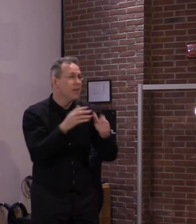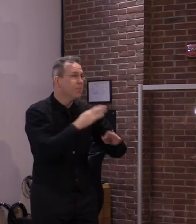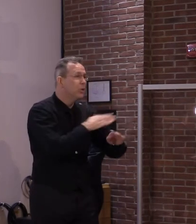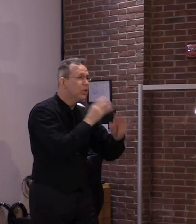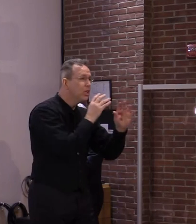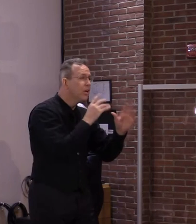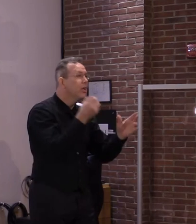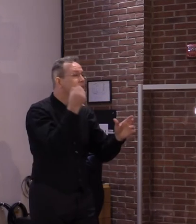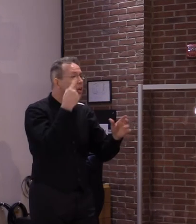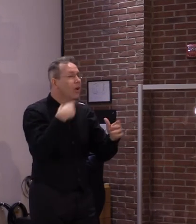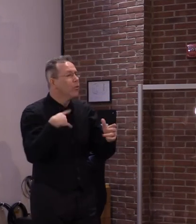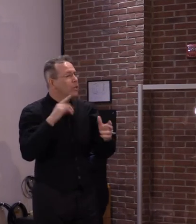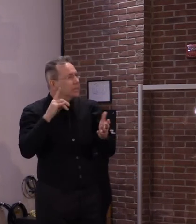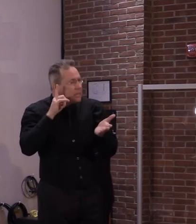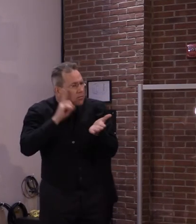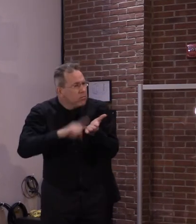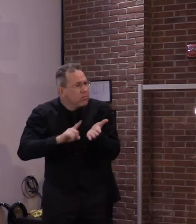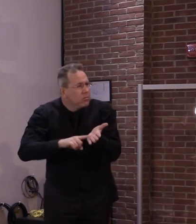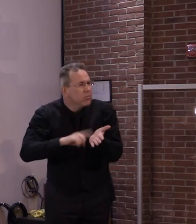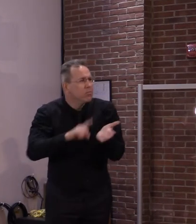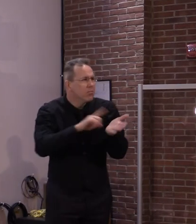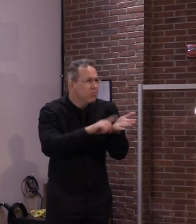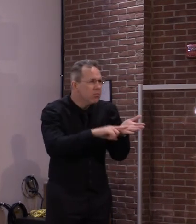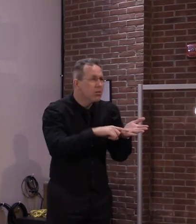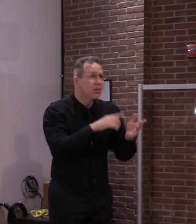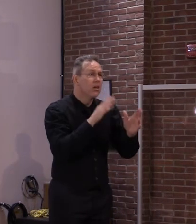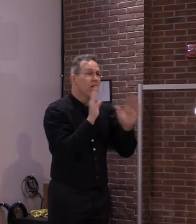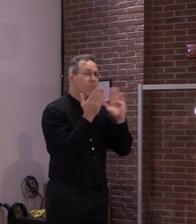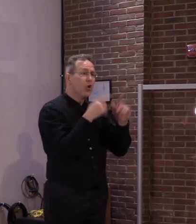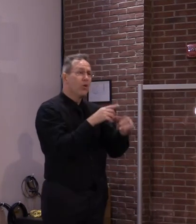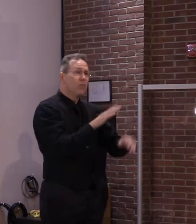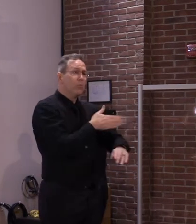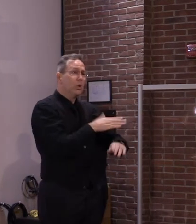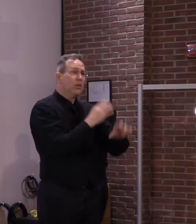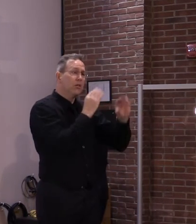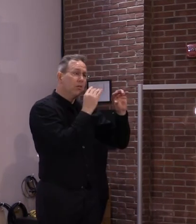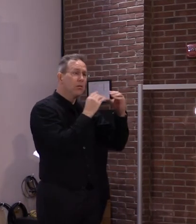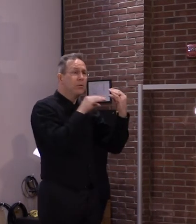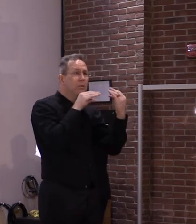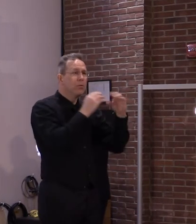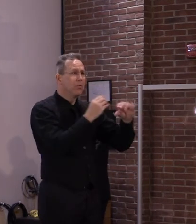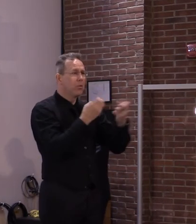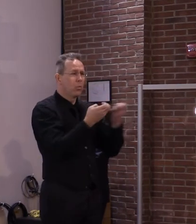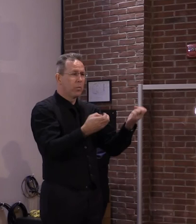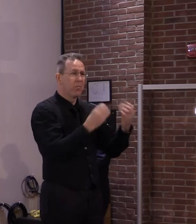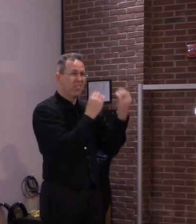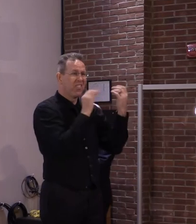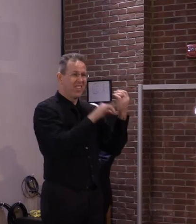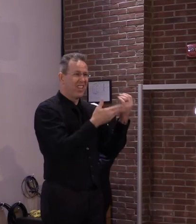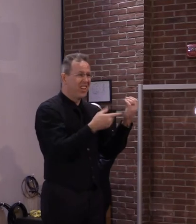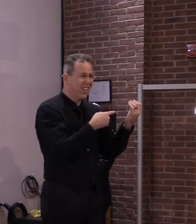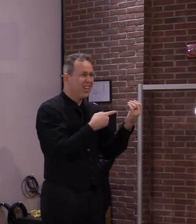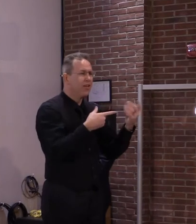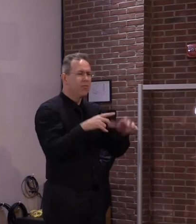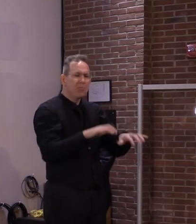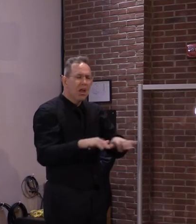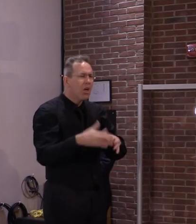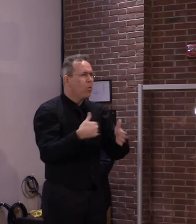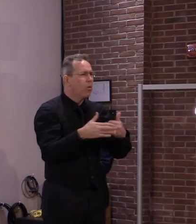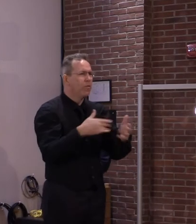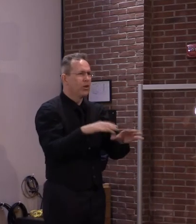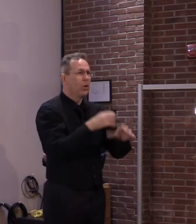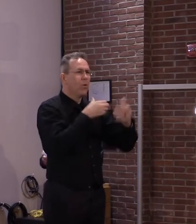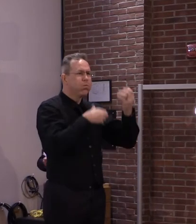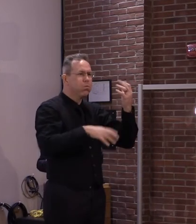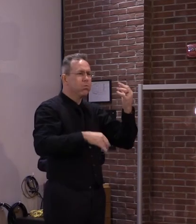looking at specific instruments uh in particular in different performing arts activities the challenge with some of that research